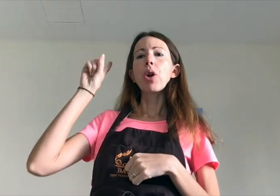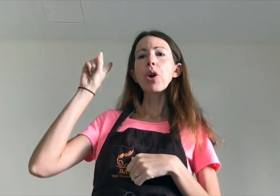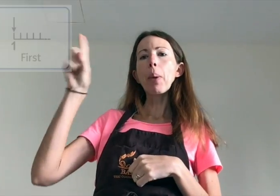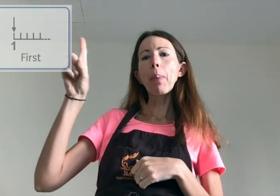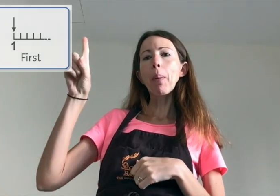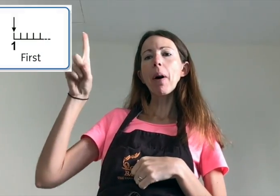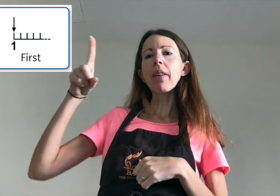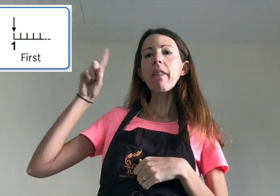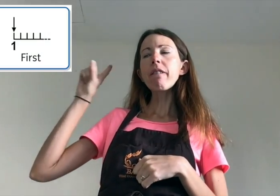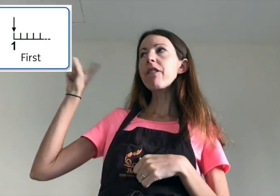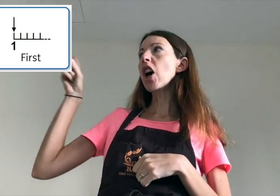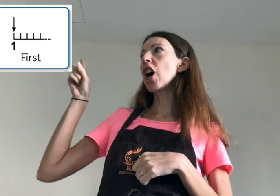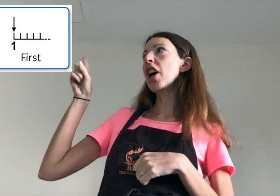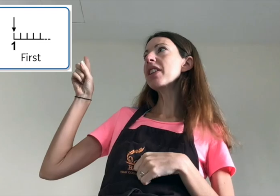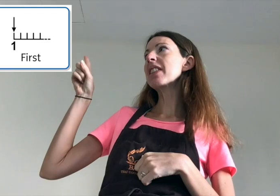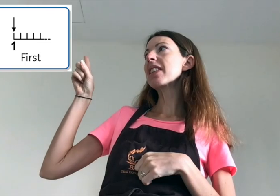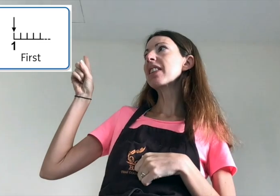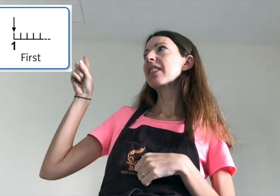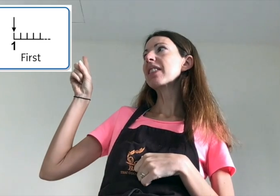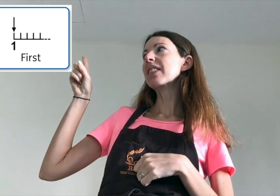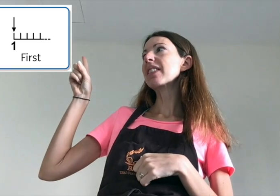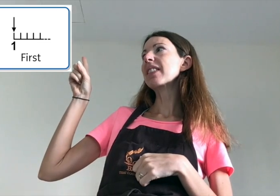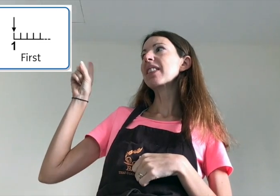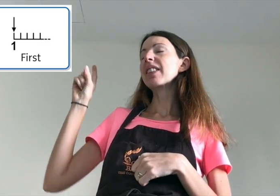Number 1, first,